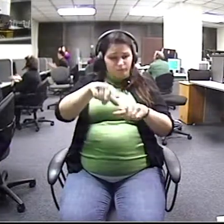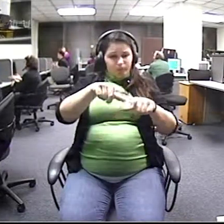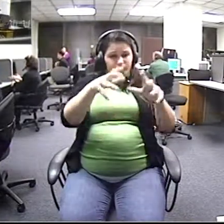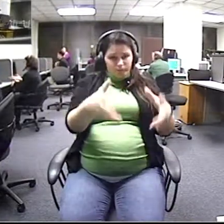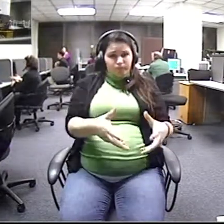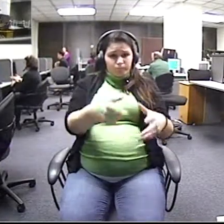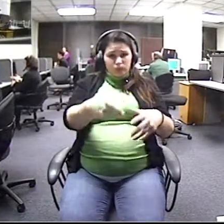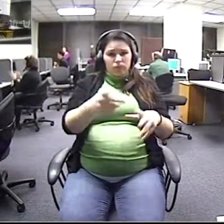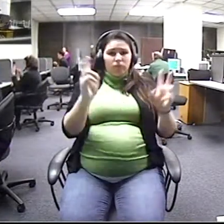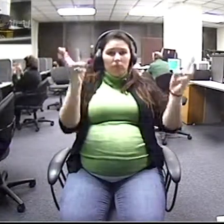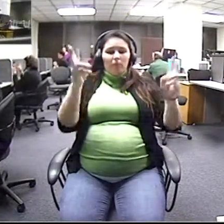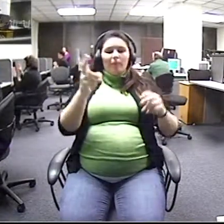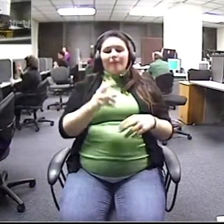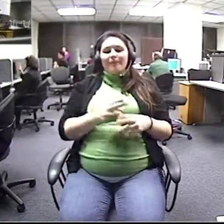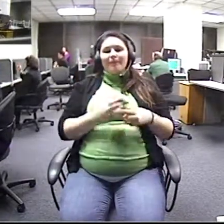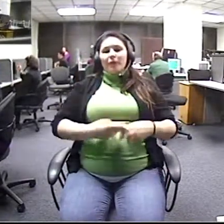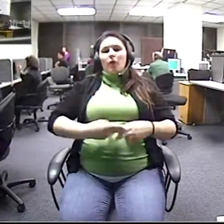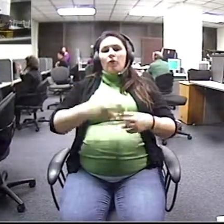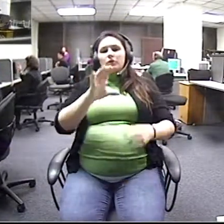its cabinet.